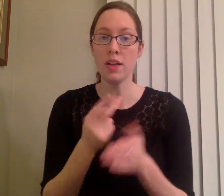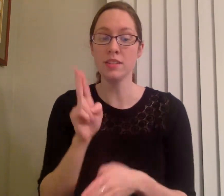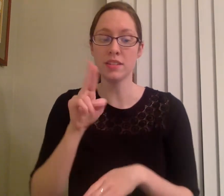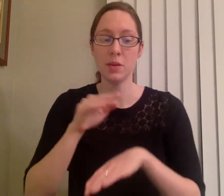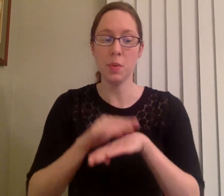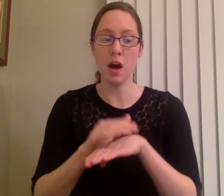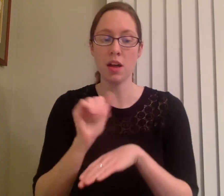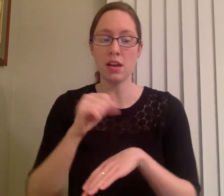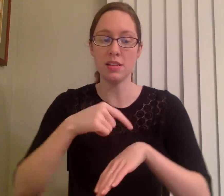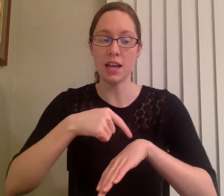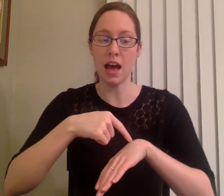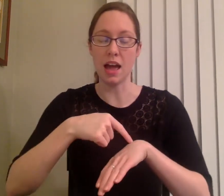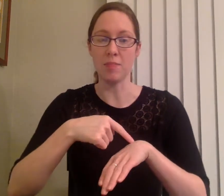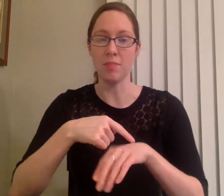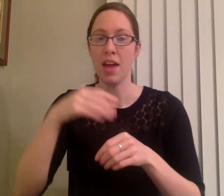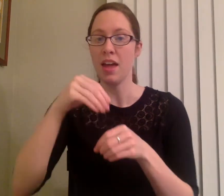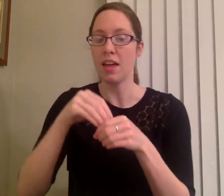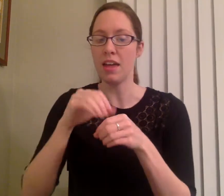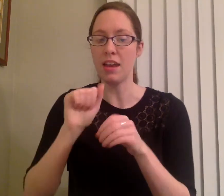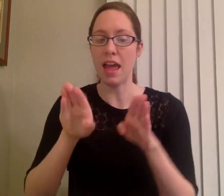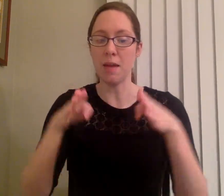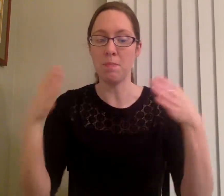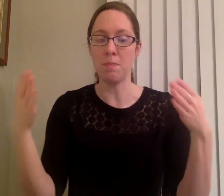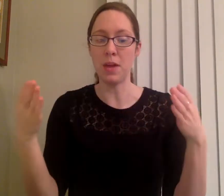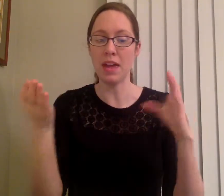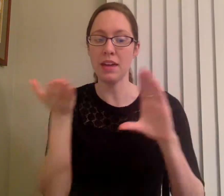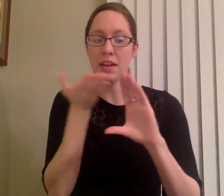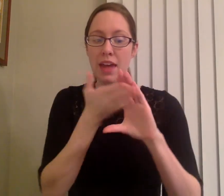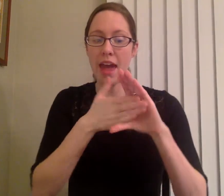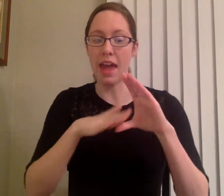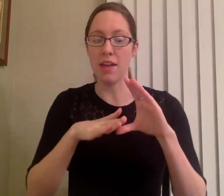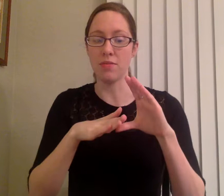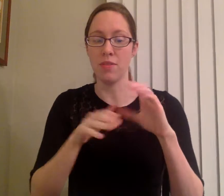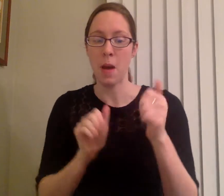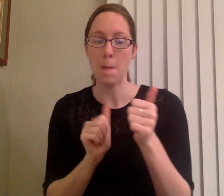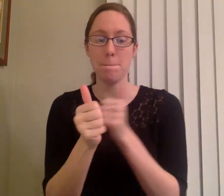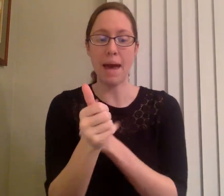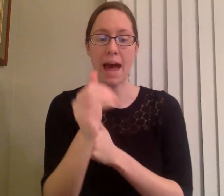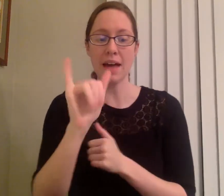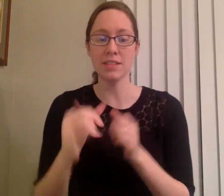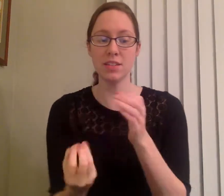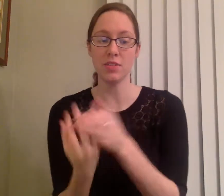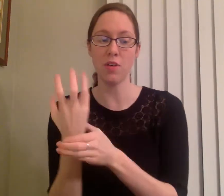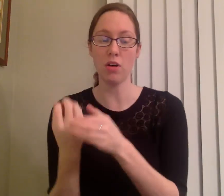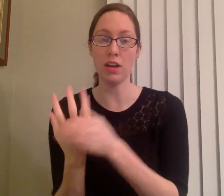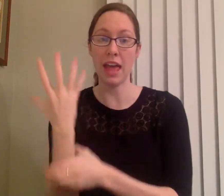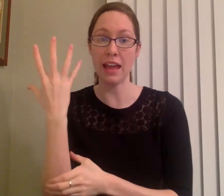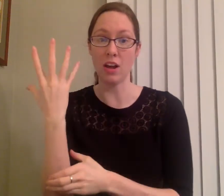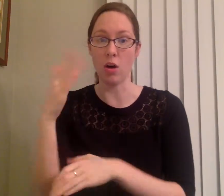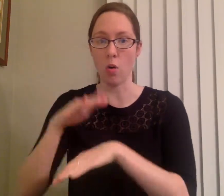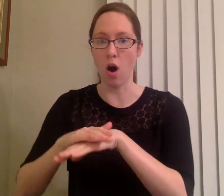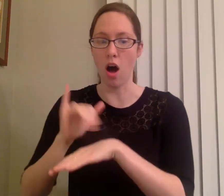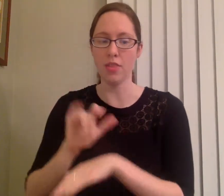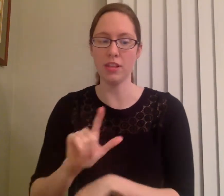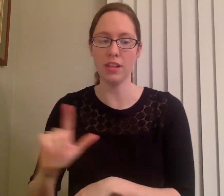Once upon a time, in a big cave past the volcano on the